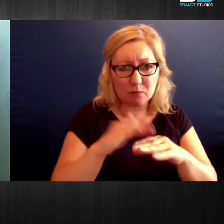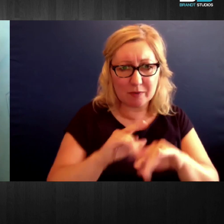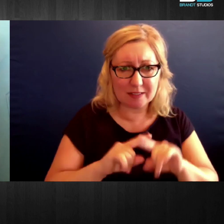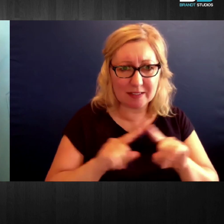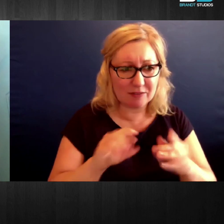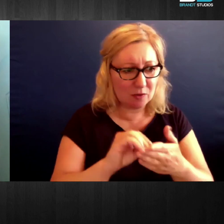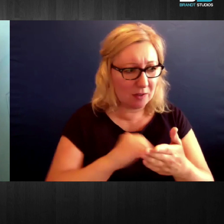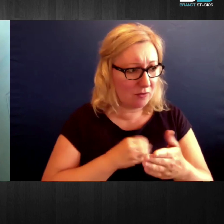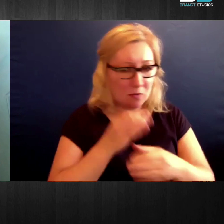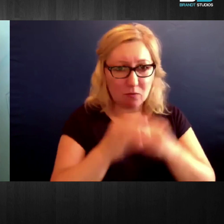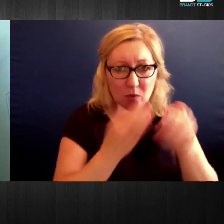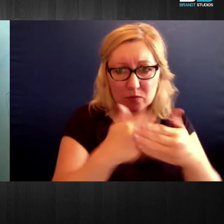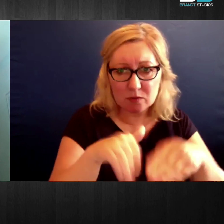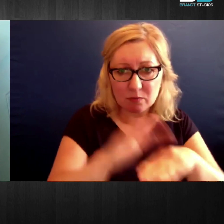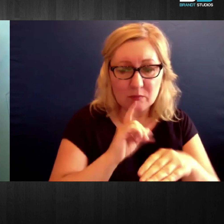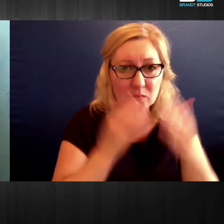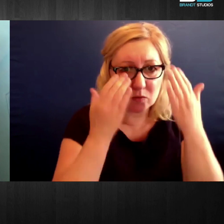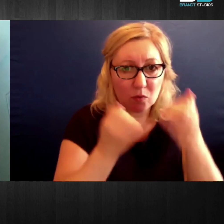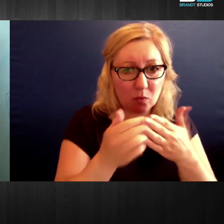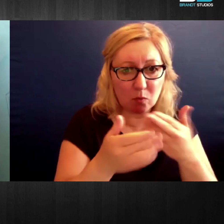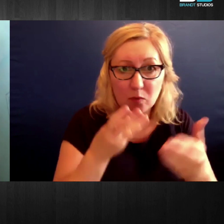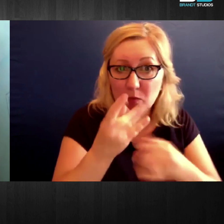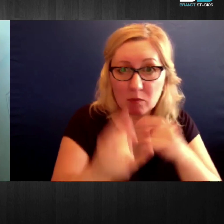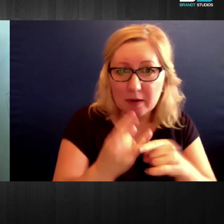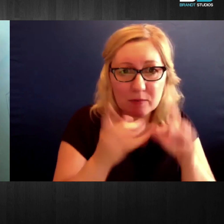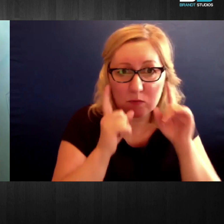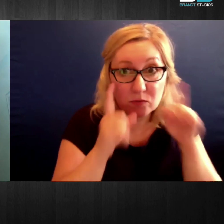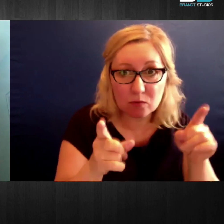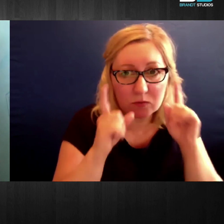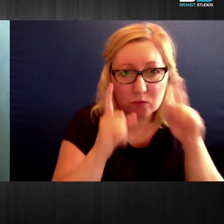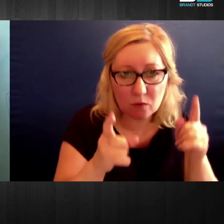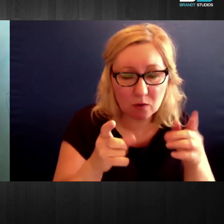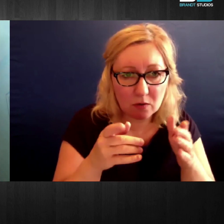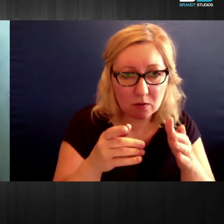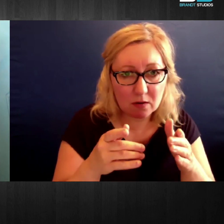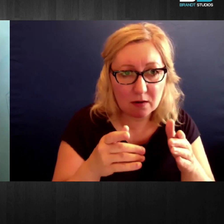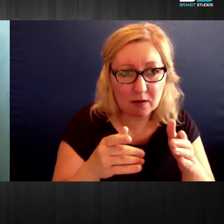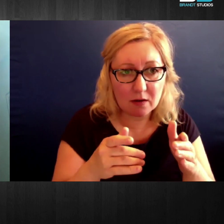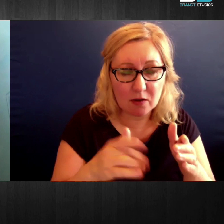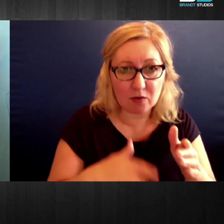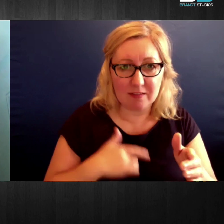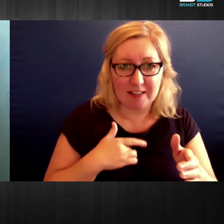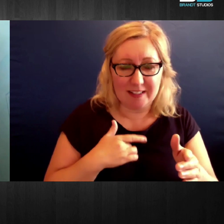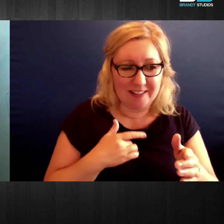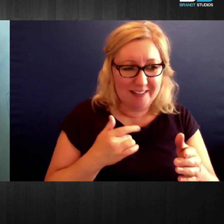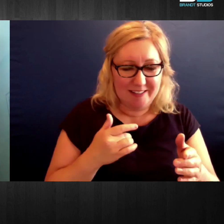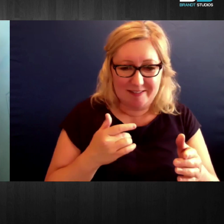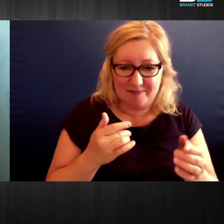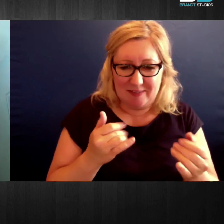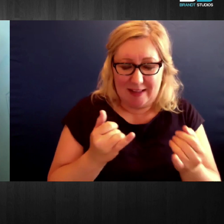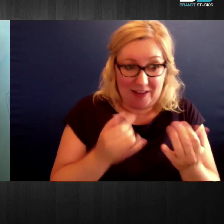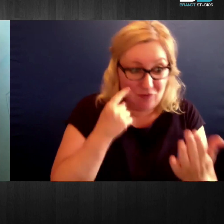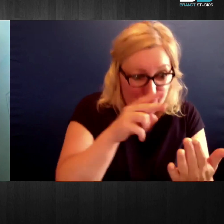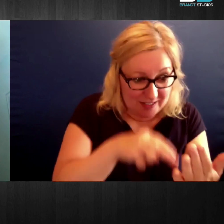of, you could actually, nearly feel the dust on their faces. It was so vivid, the writing. So, but